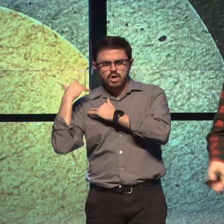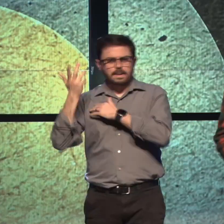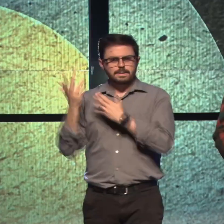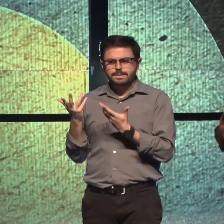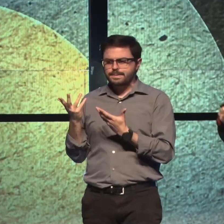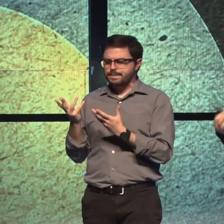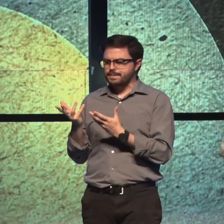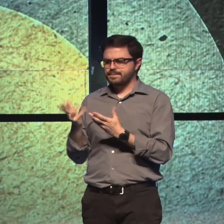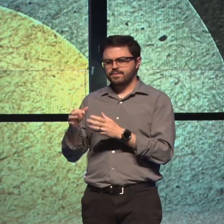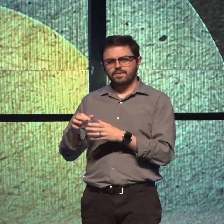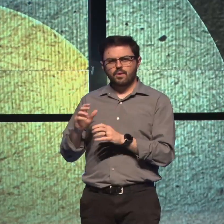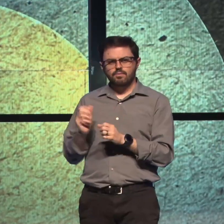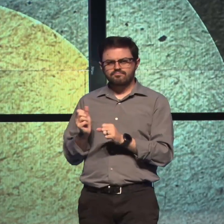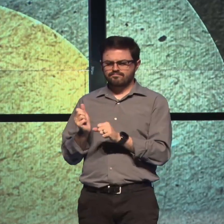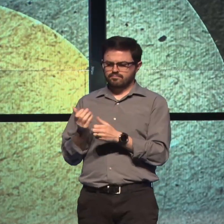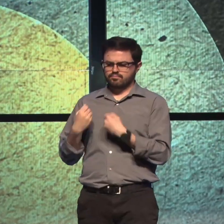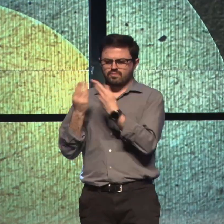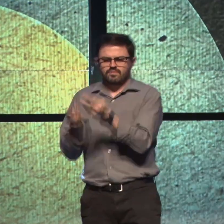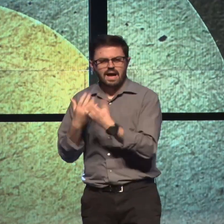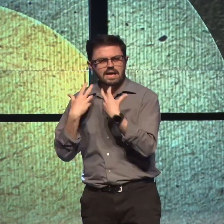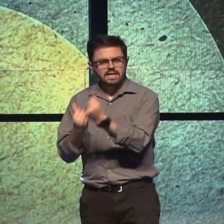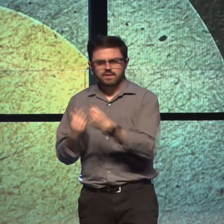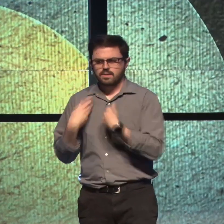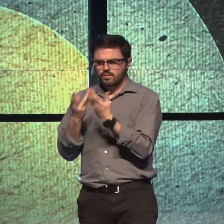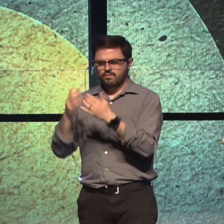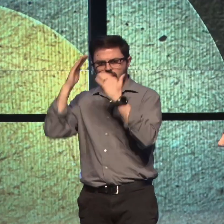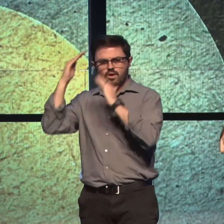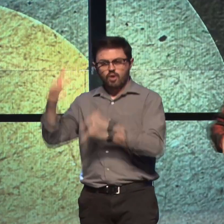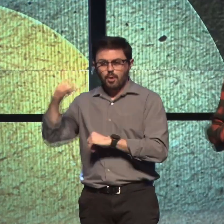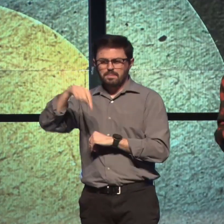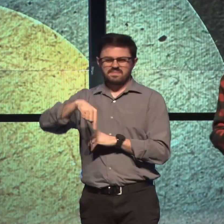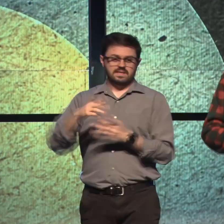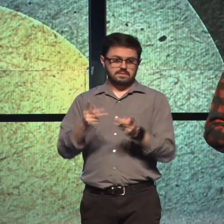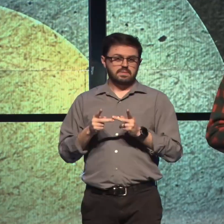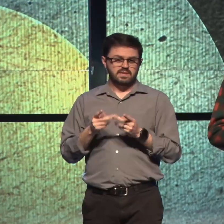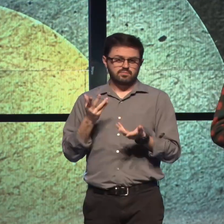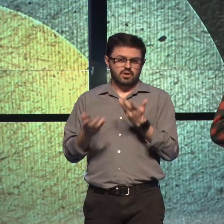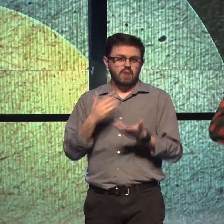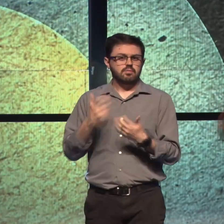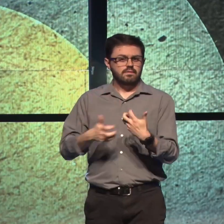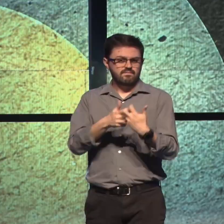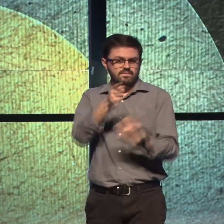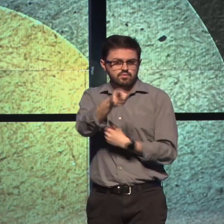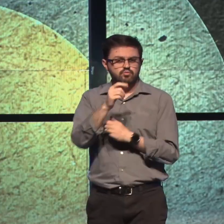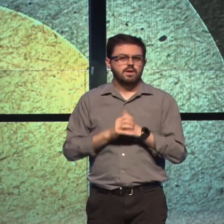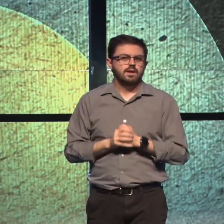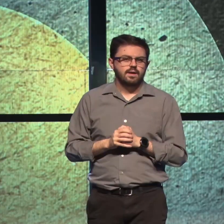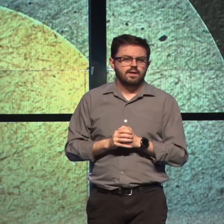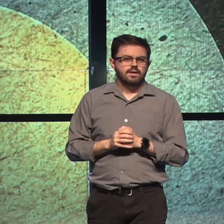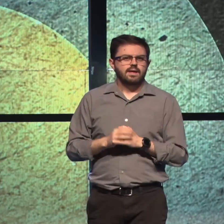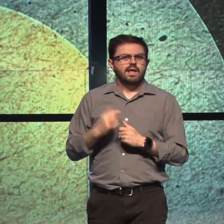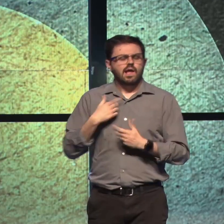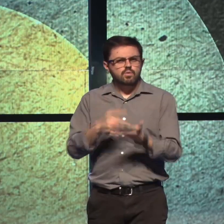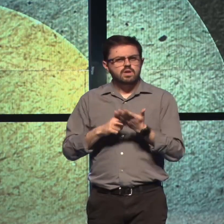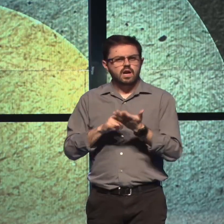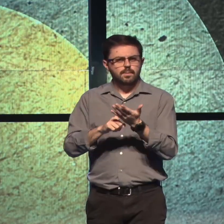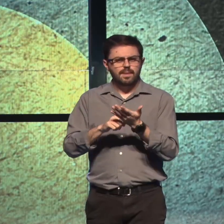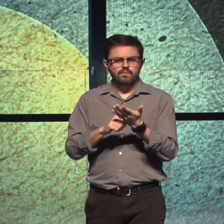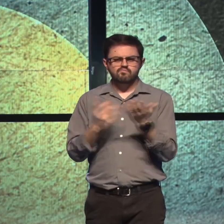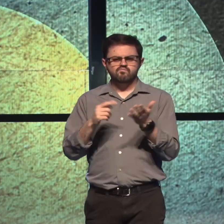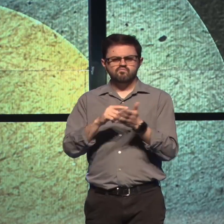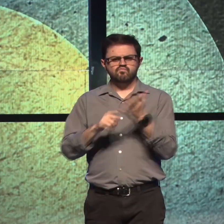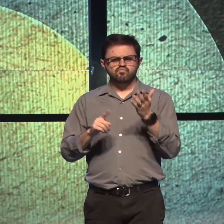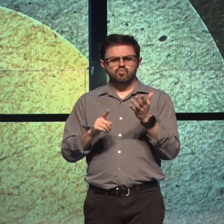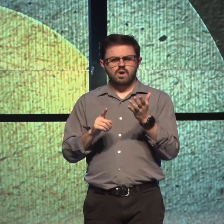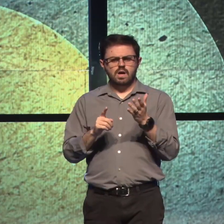creating a space of healing and hope, then this probably is a place you would love to be a part of. And we talked about that week, what makes us unique.